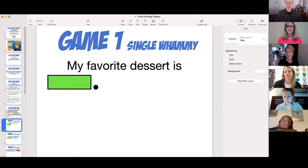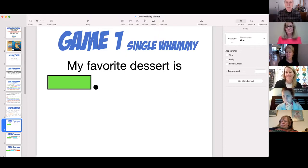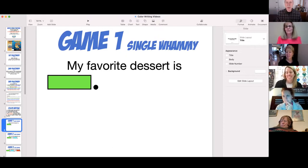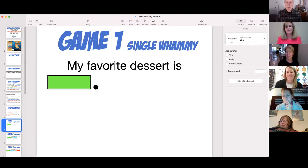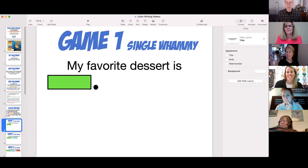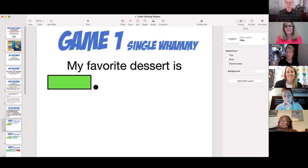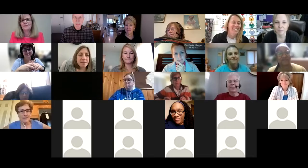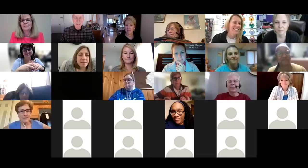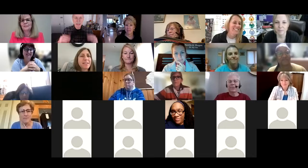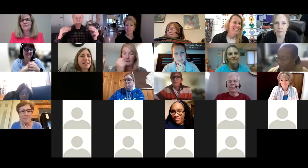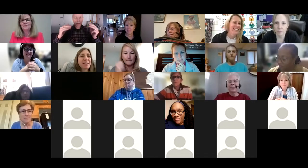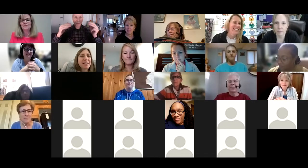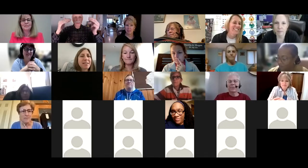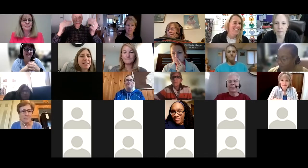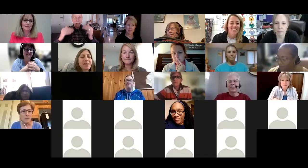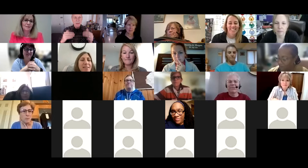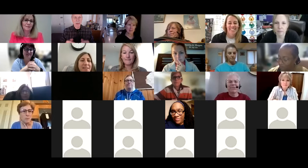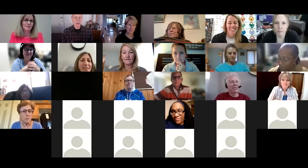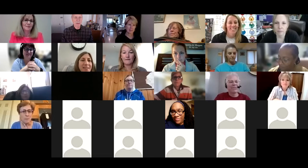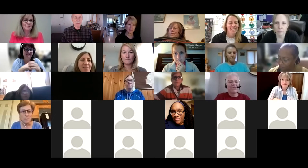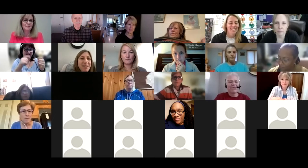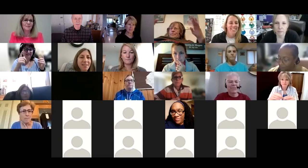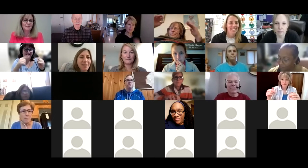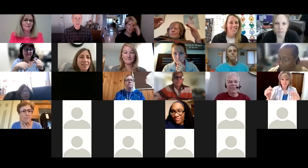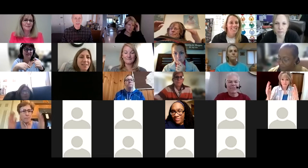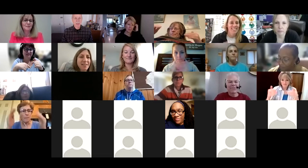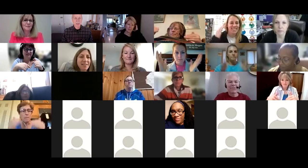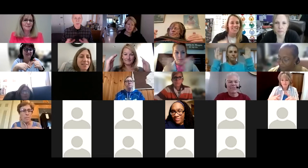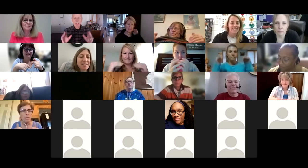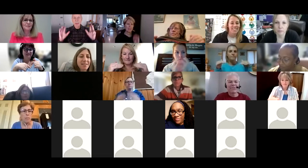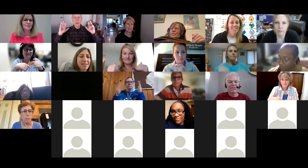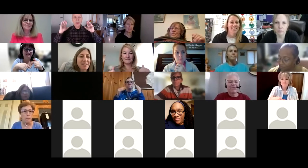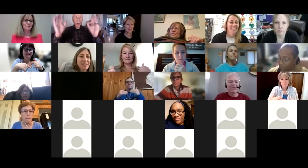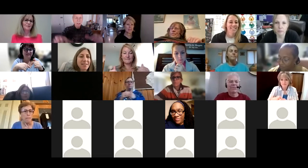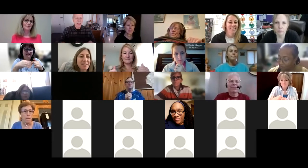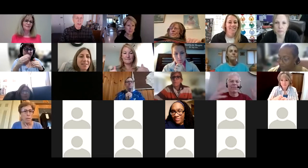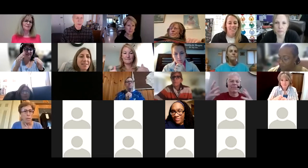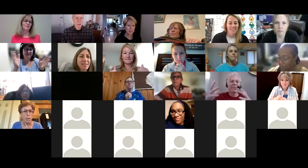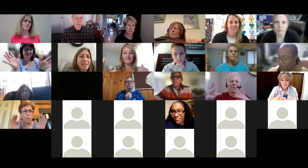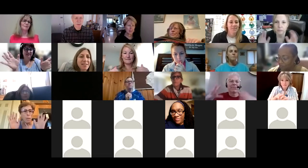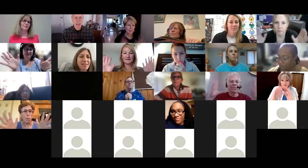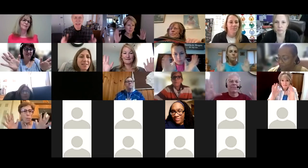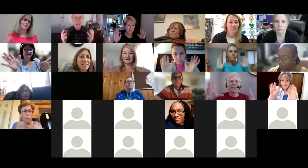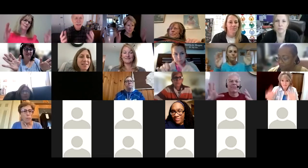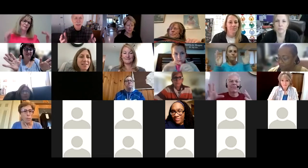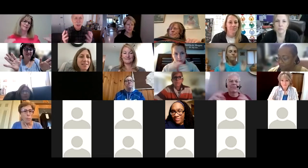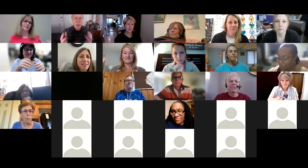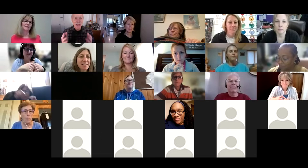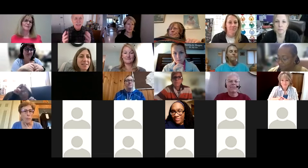So they counted. They set a record. We knew long ago that nothing motivates